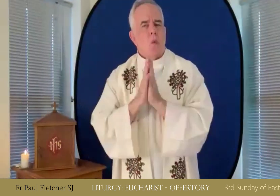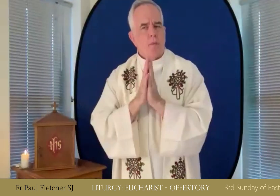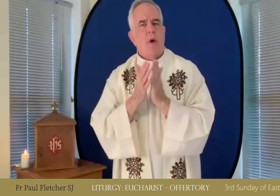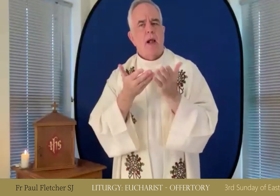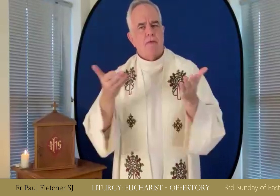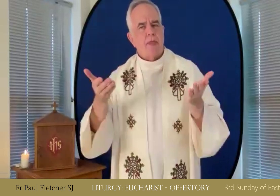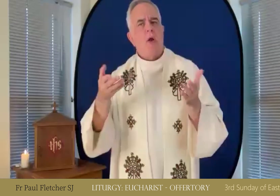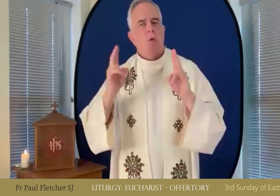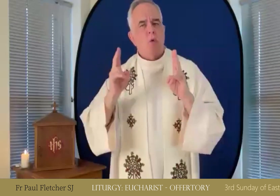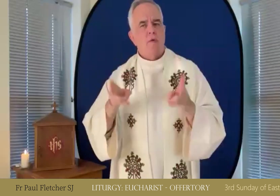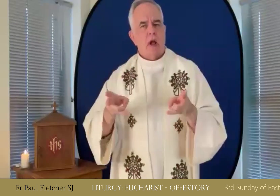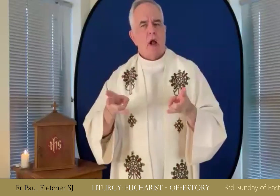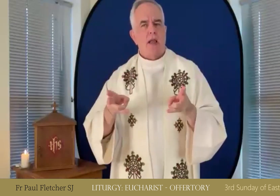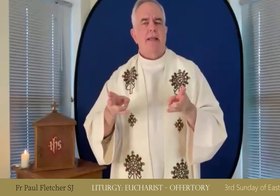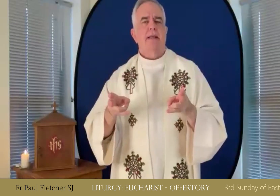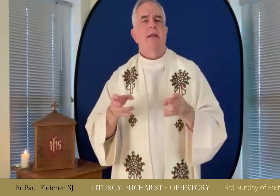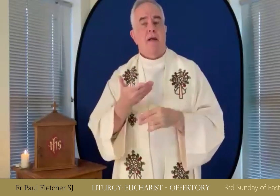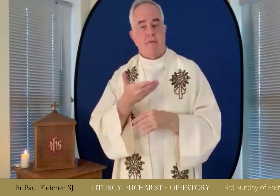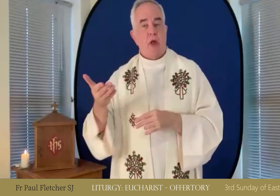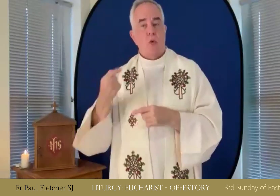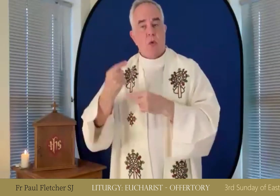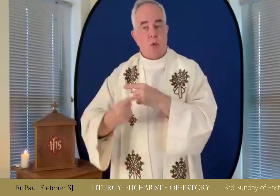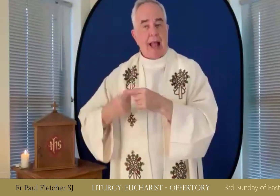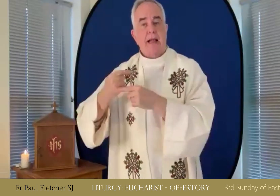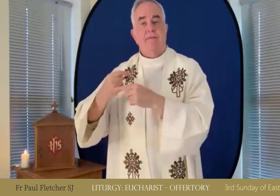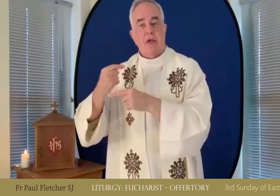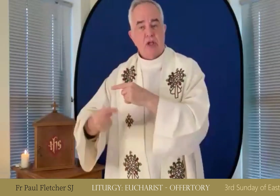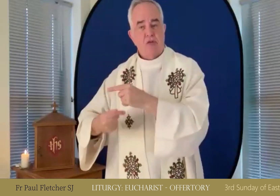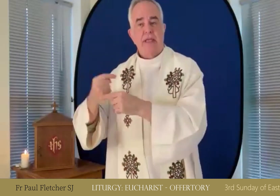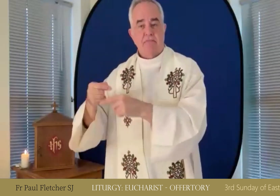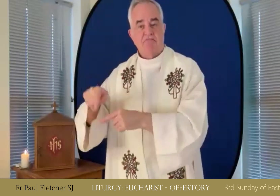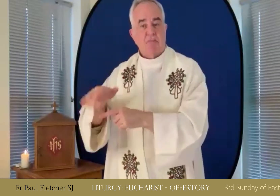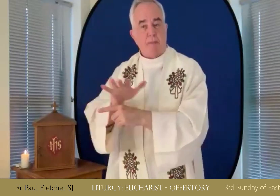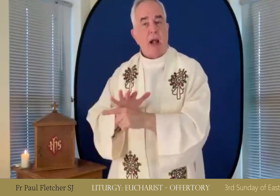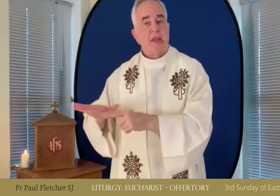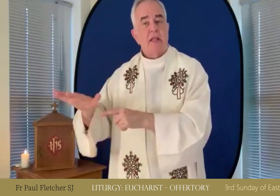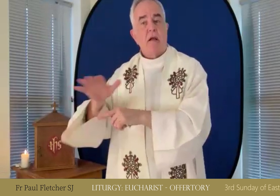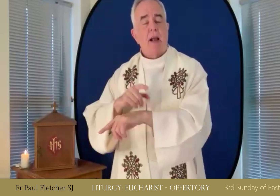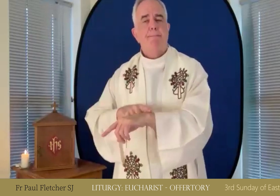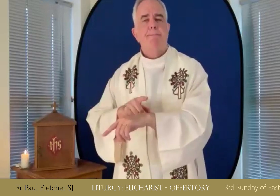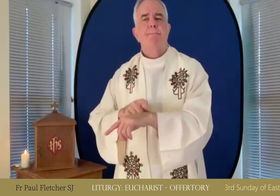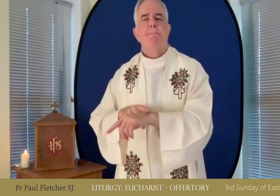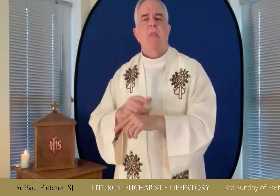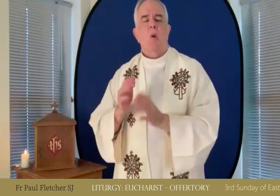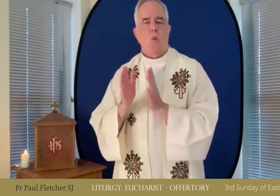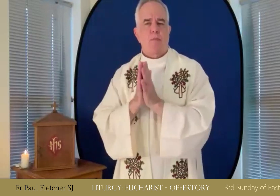We pray for those who have died. Those whose anniversaries about this time, we